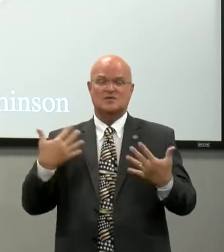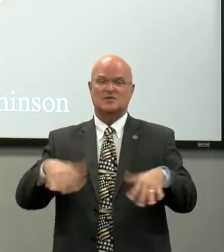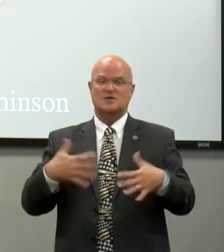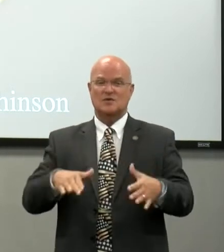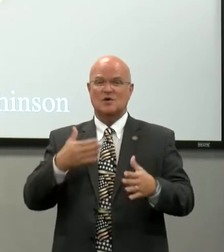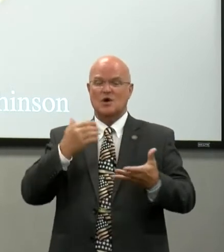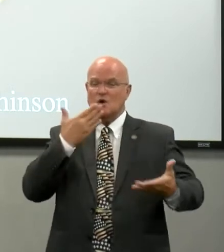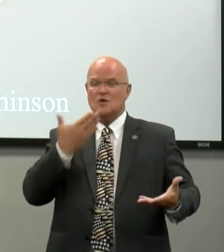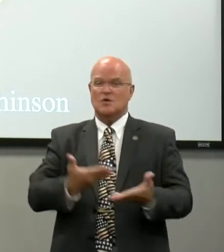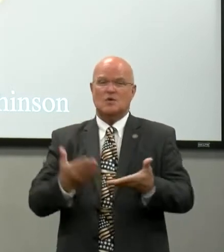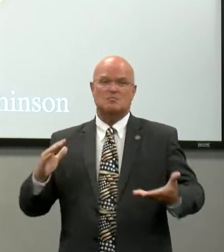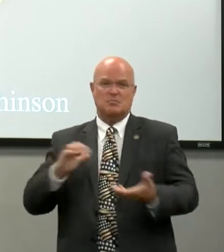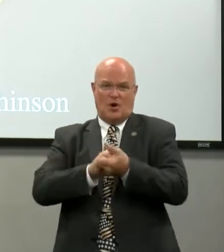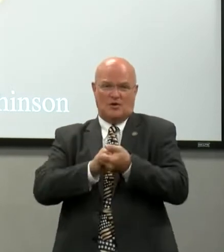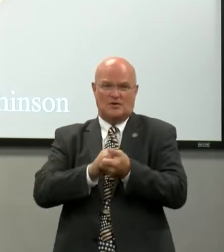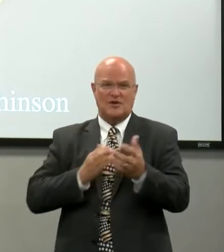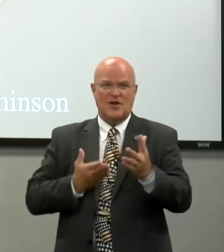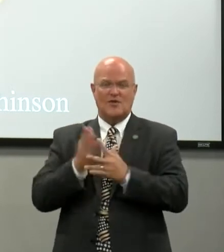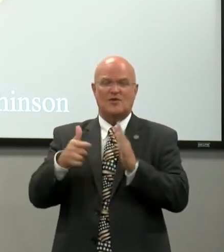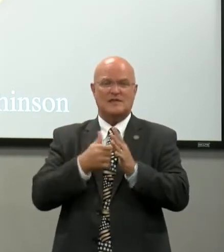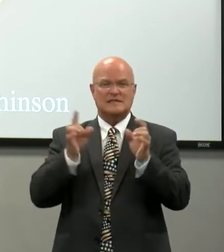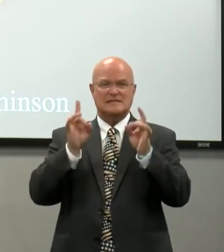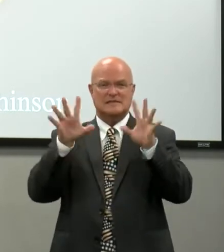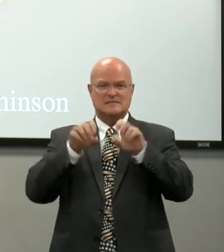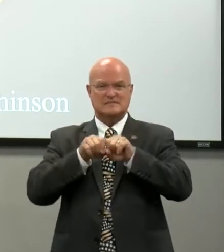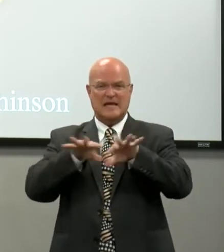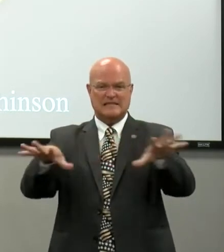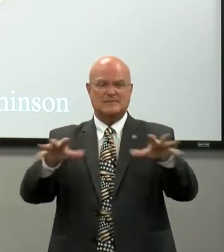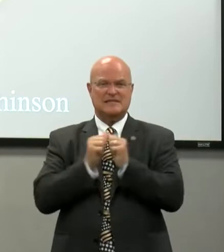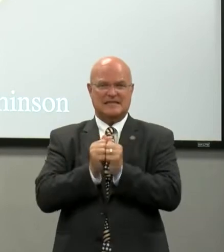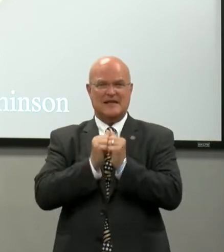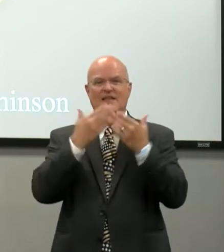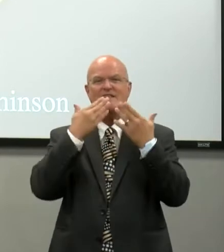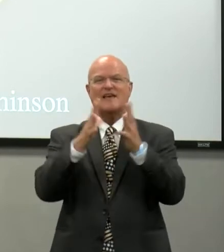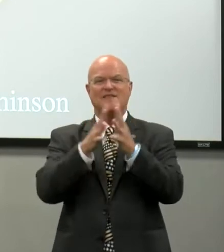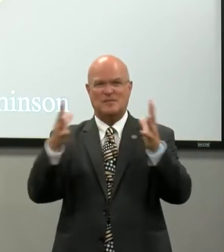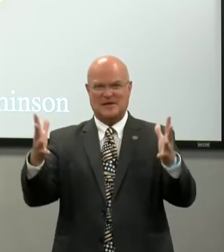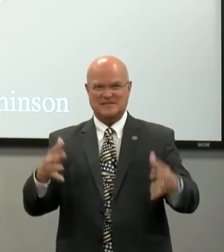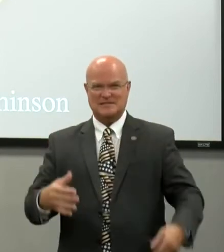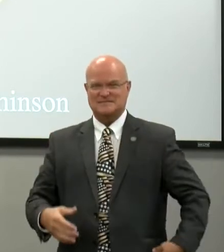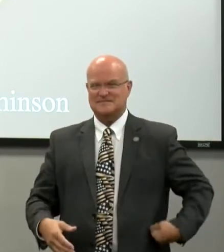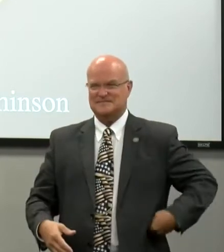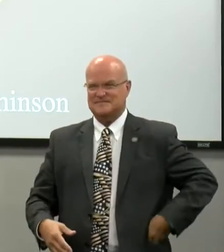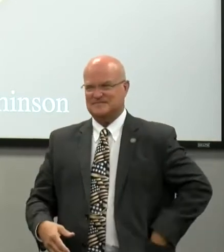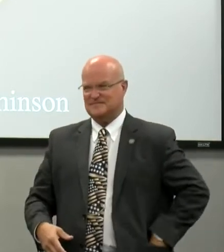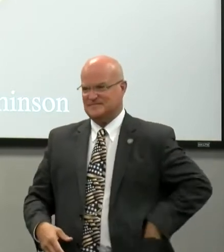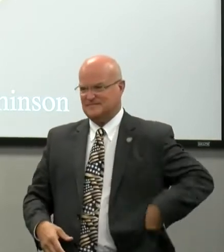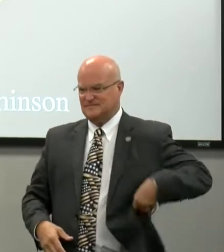great partner as we've gone through this pandemic together. Thank you very much.